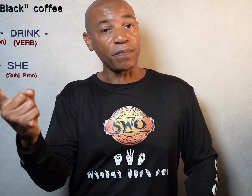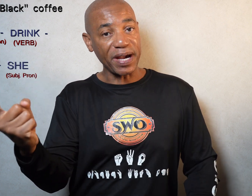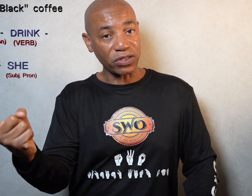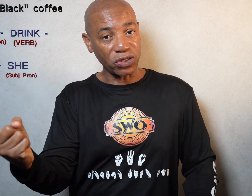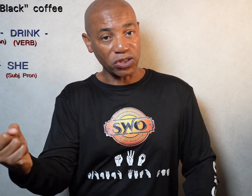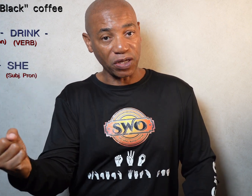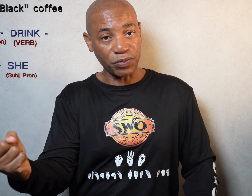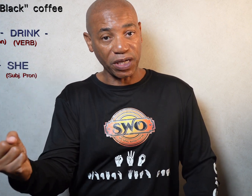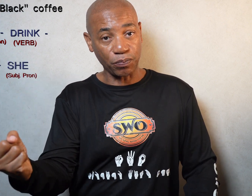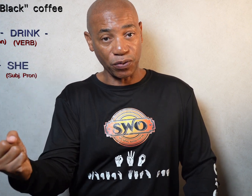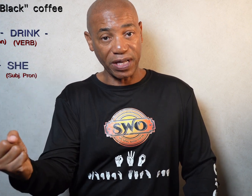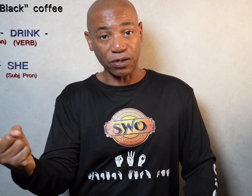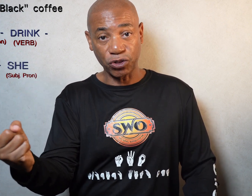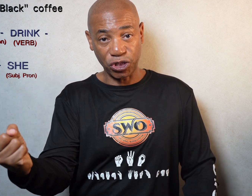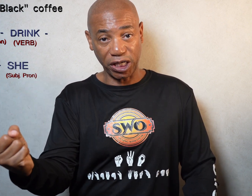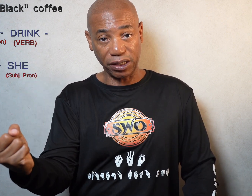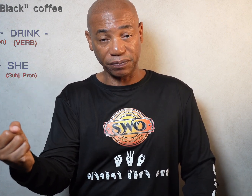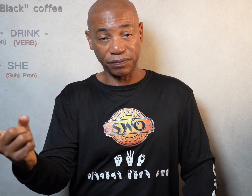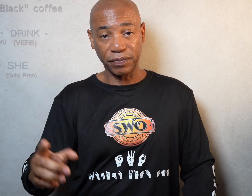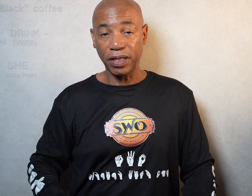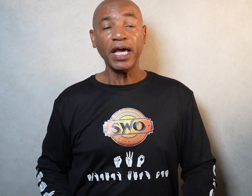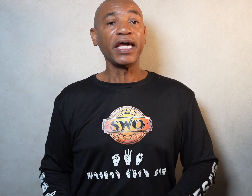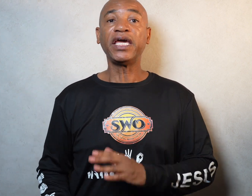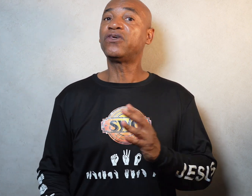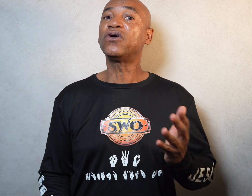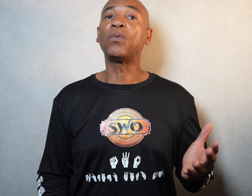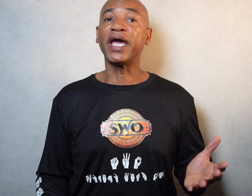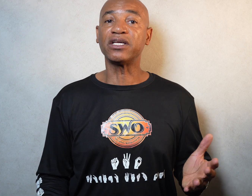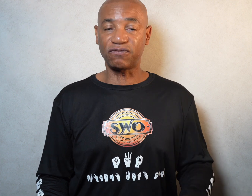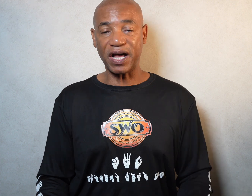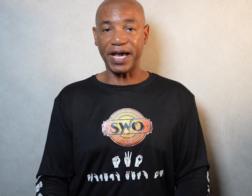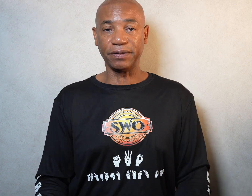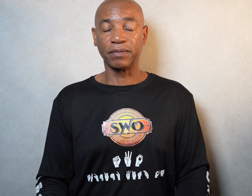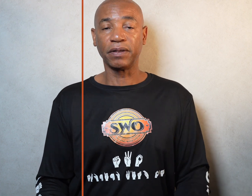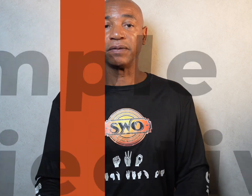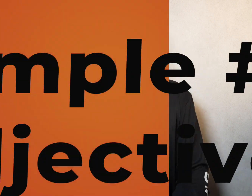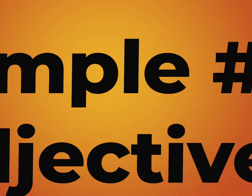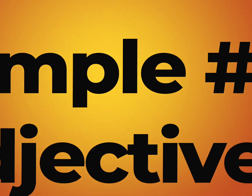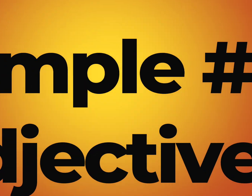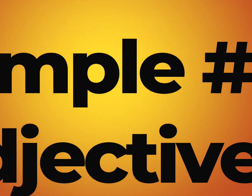back to the subject pronoun she. Either way is fine.